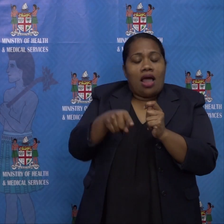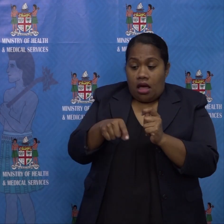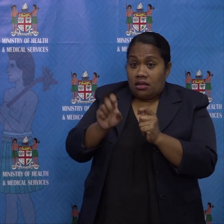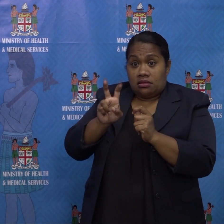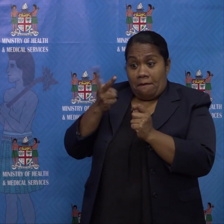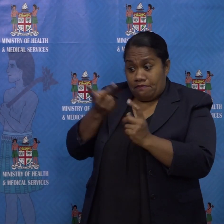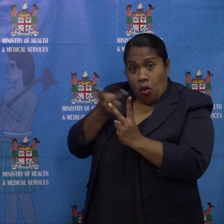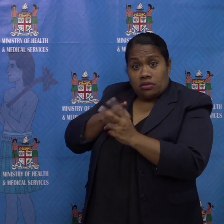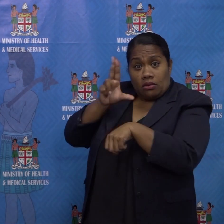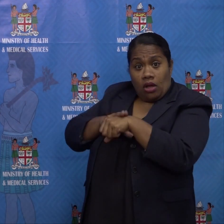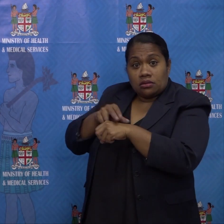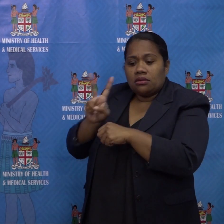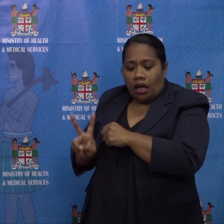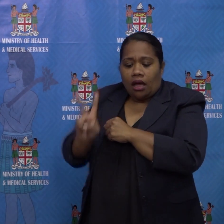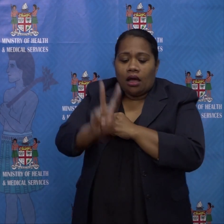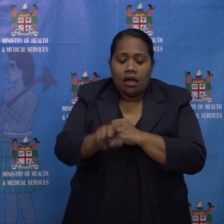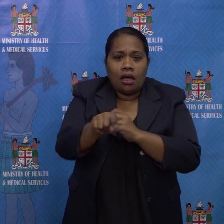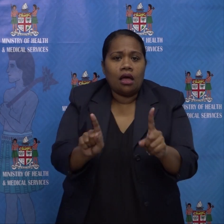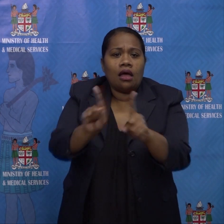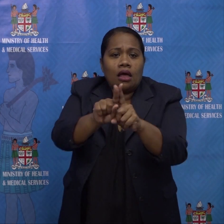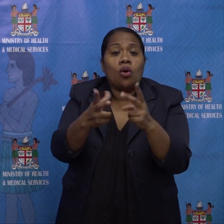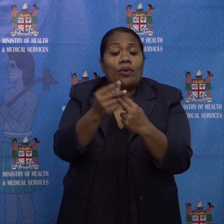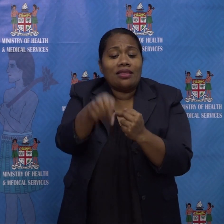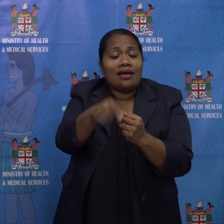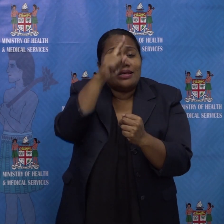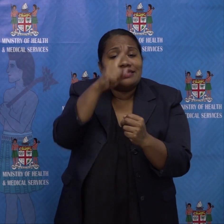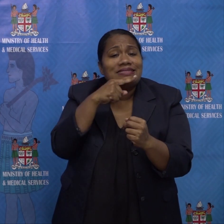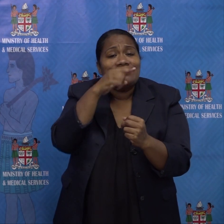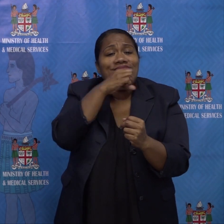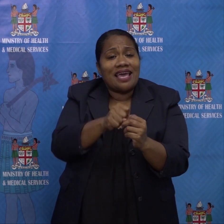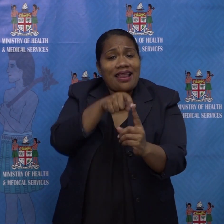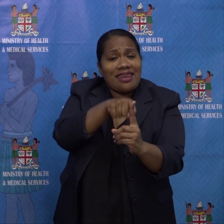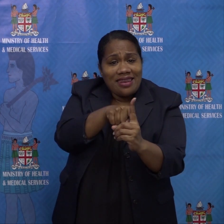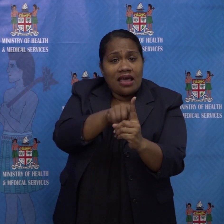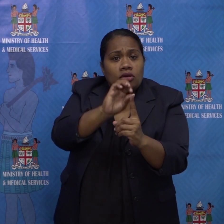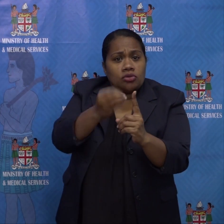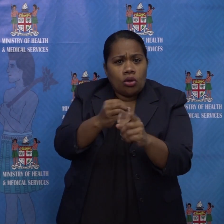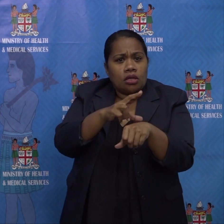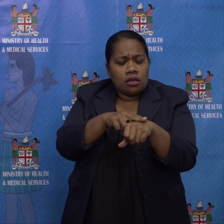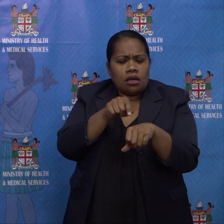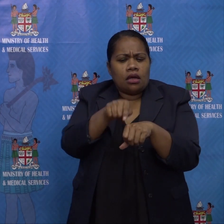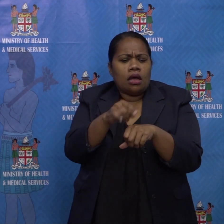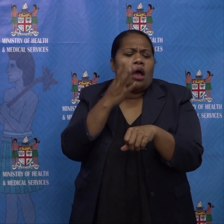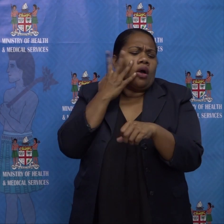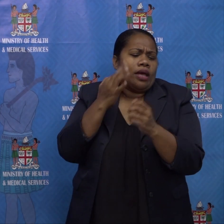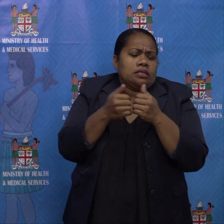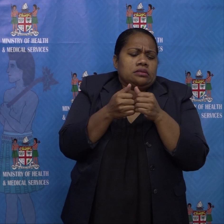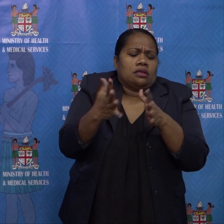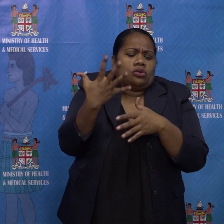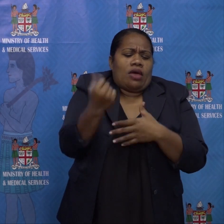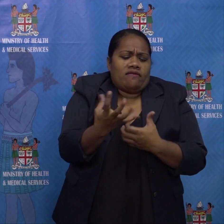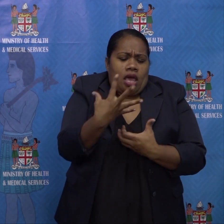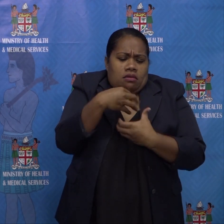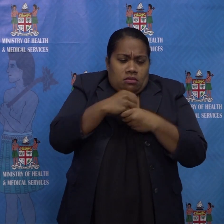patients. And as the PS described, the timeline of when this patient started developing symptoms.